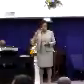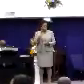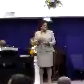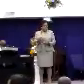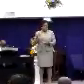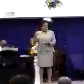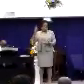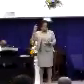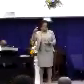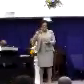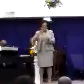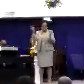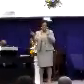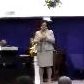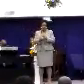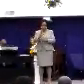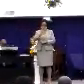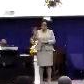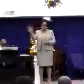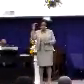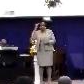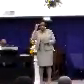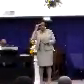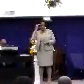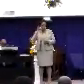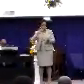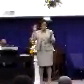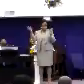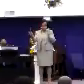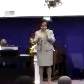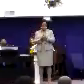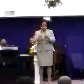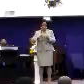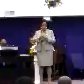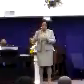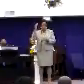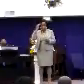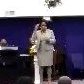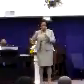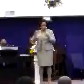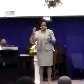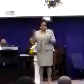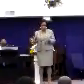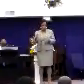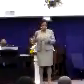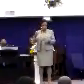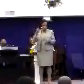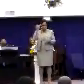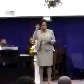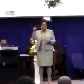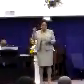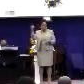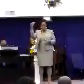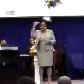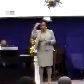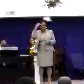So you gotta change your mind. Thank you. You got to change the way you're thinking. And the enemy knows that if he can get in your